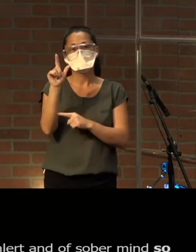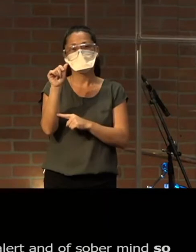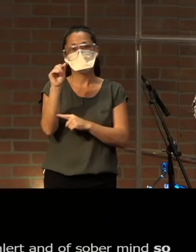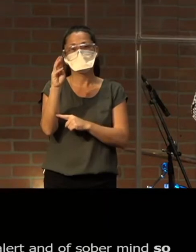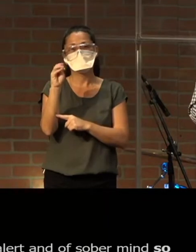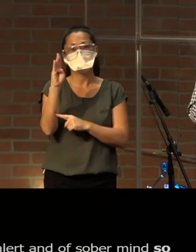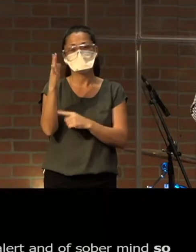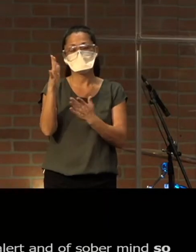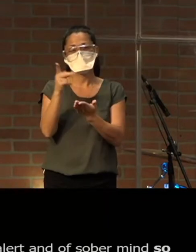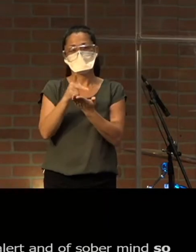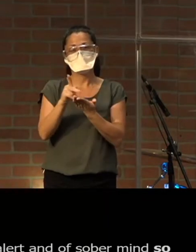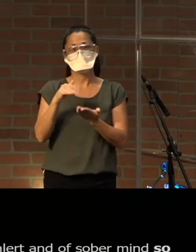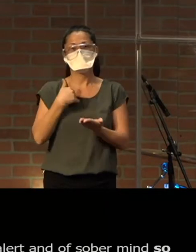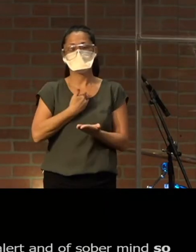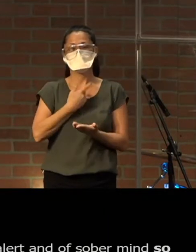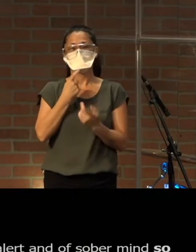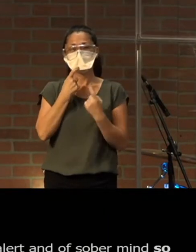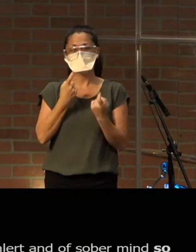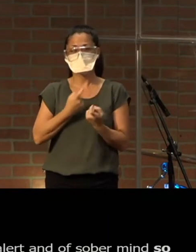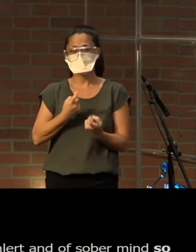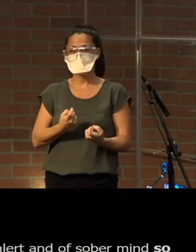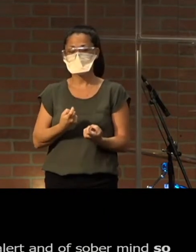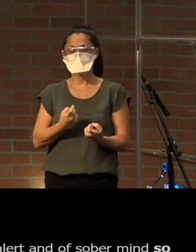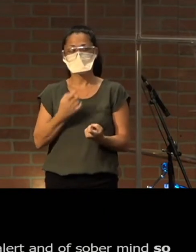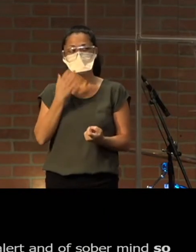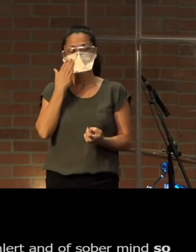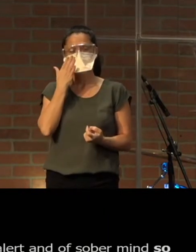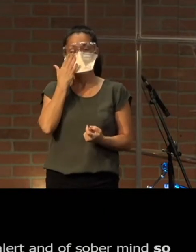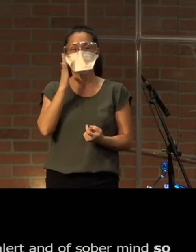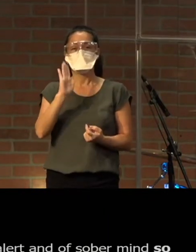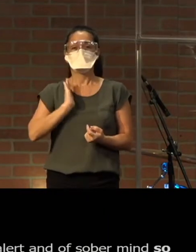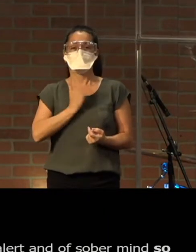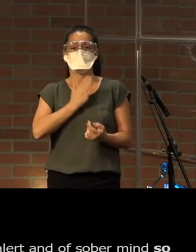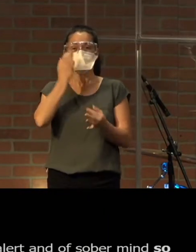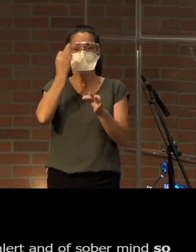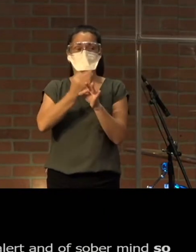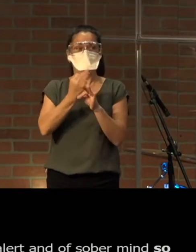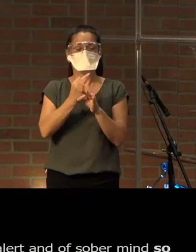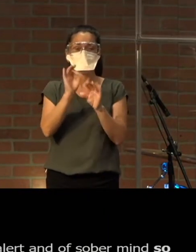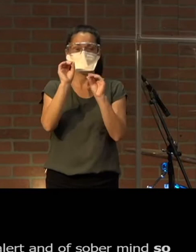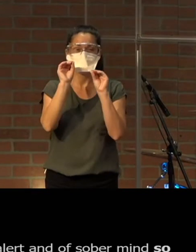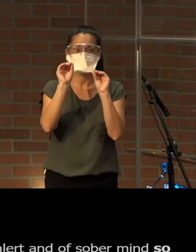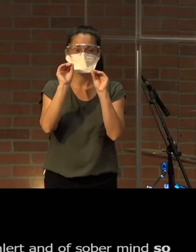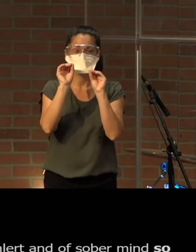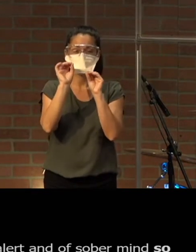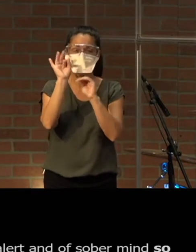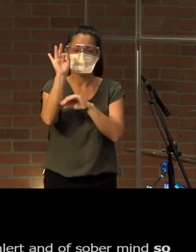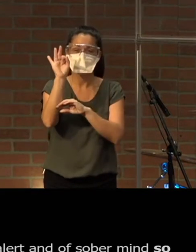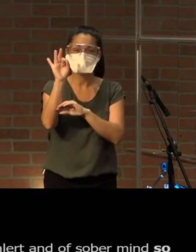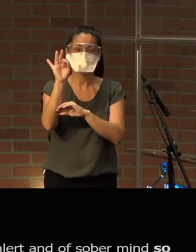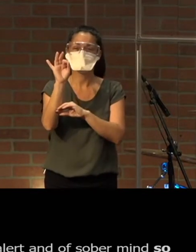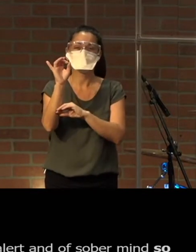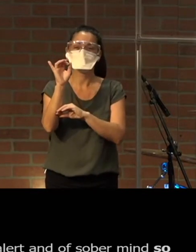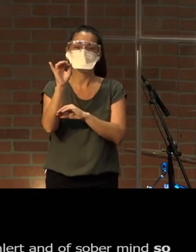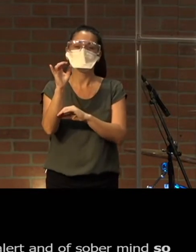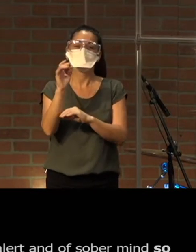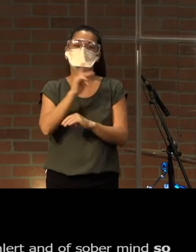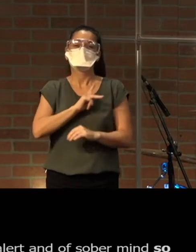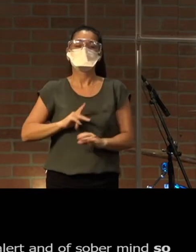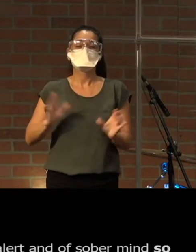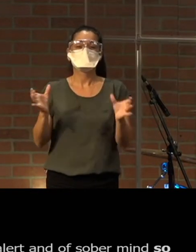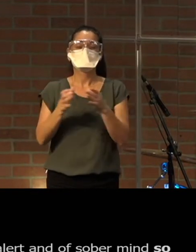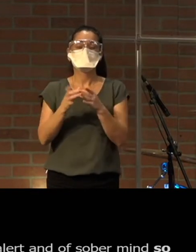that was a mouthful. I want to say it again. Our faith preaches an upside-down kingdom where weakness